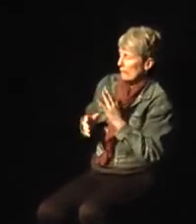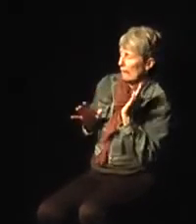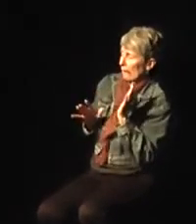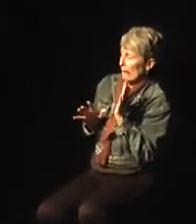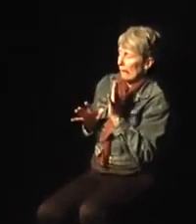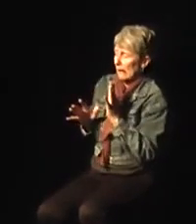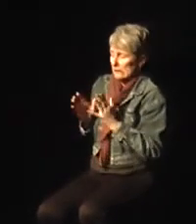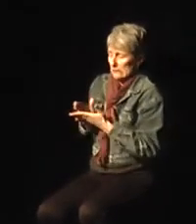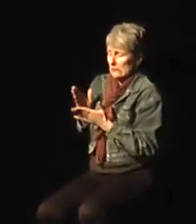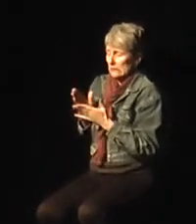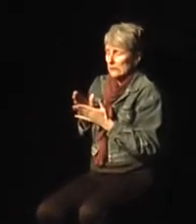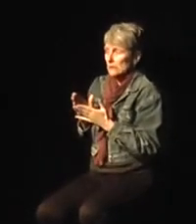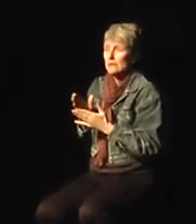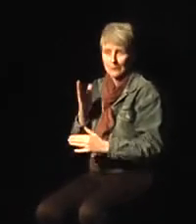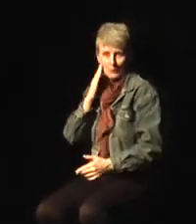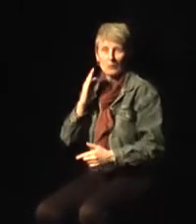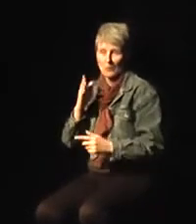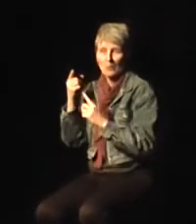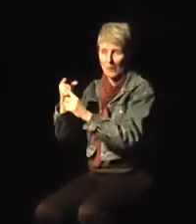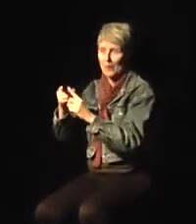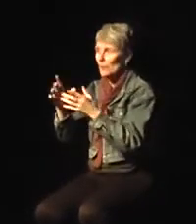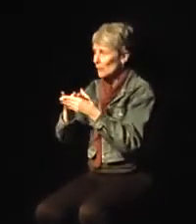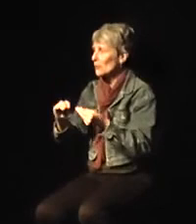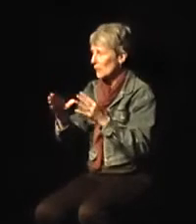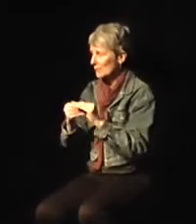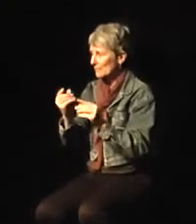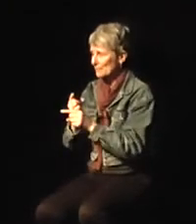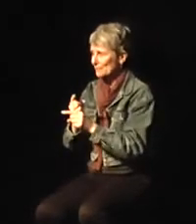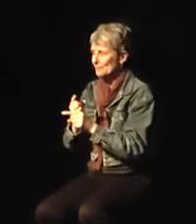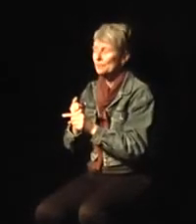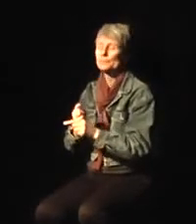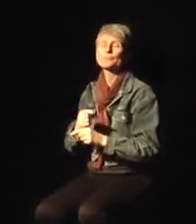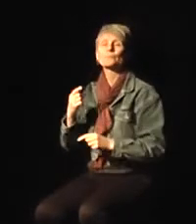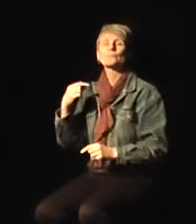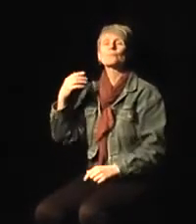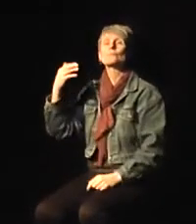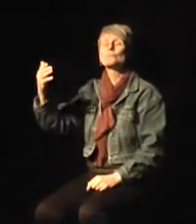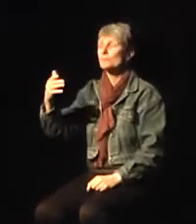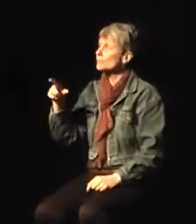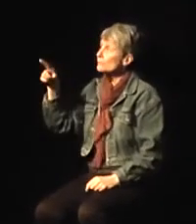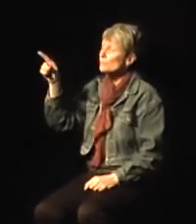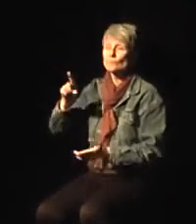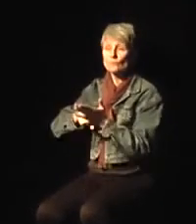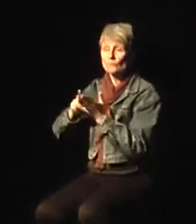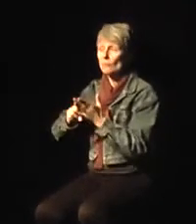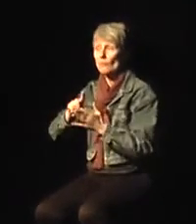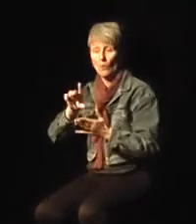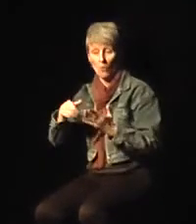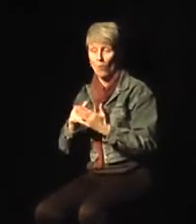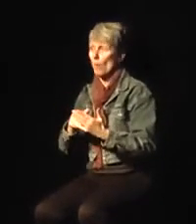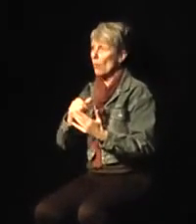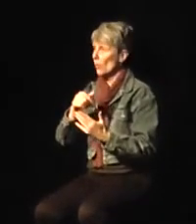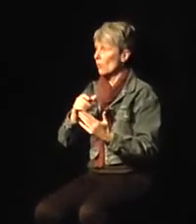well. You do see where this is going, right? Eventually, the researchers replaced all of